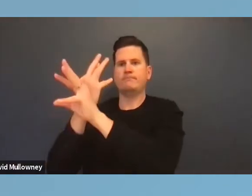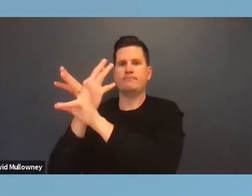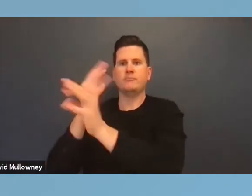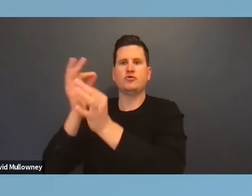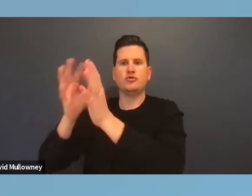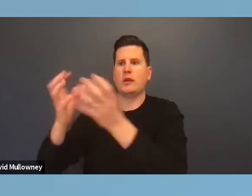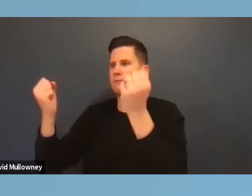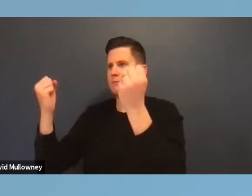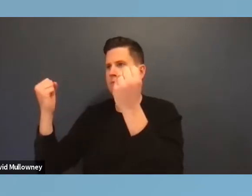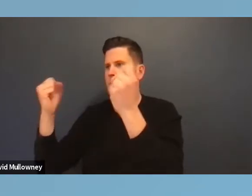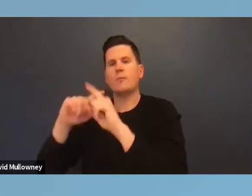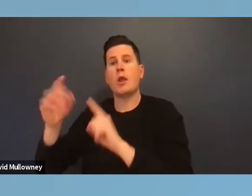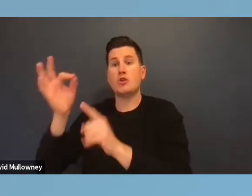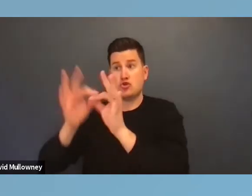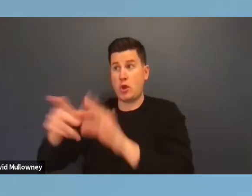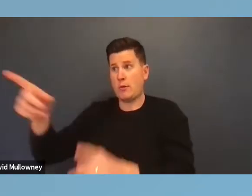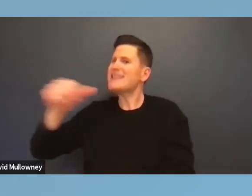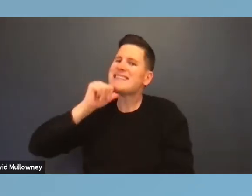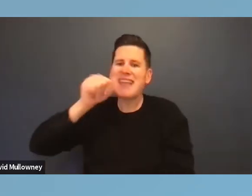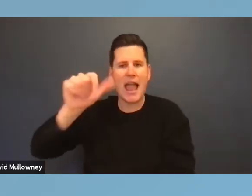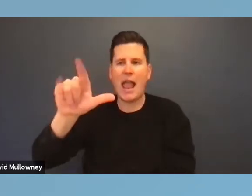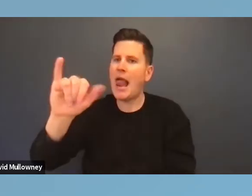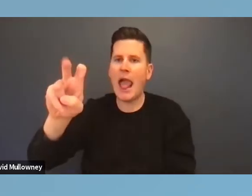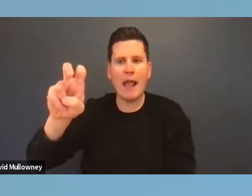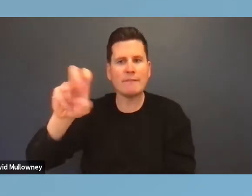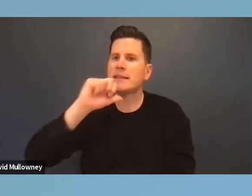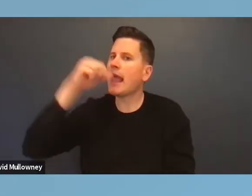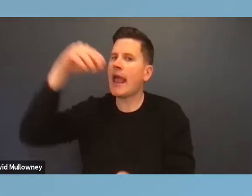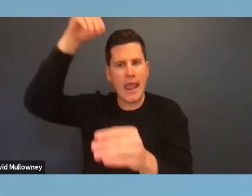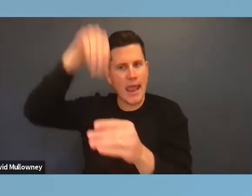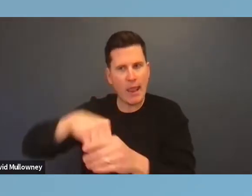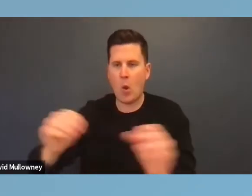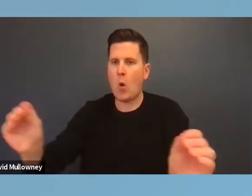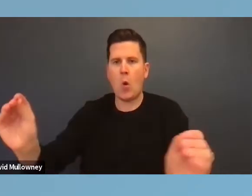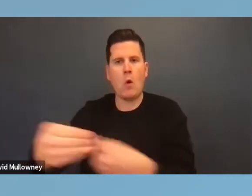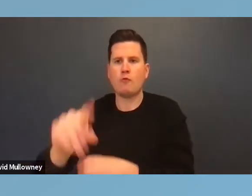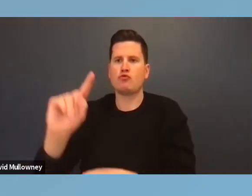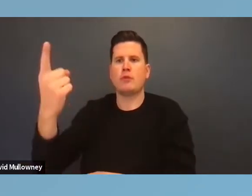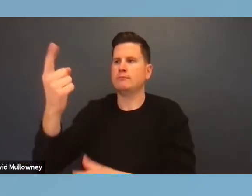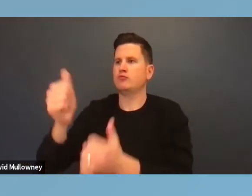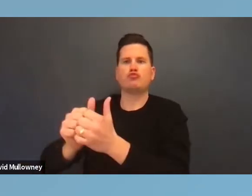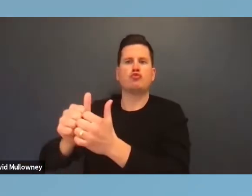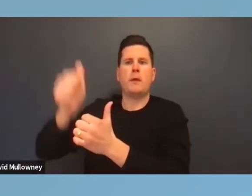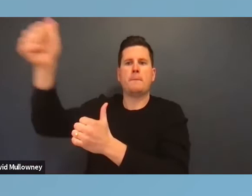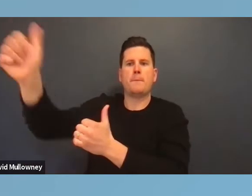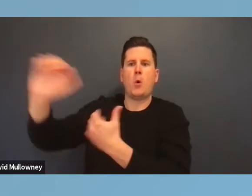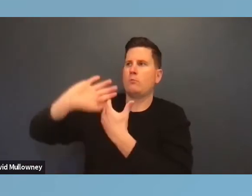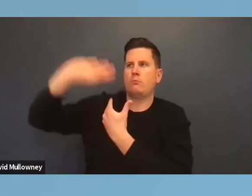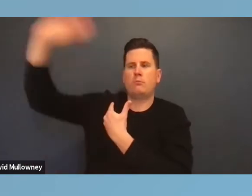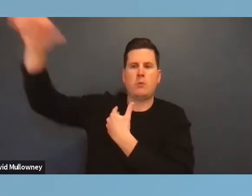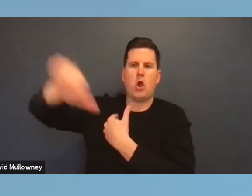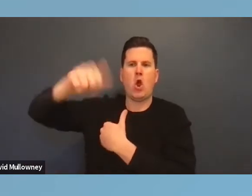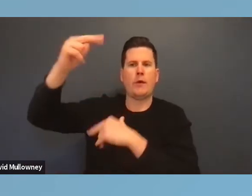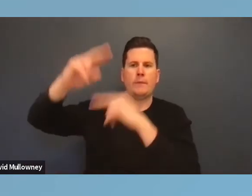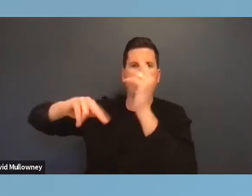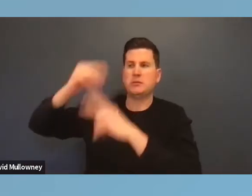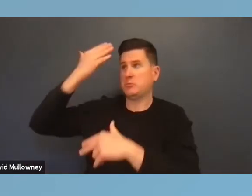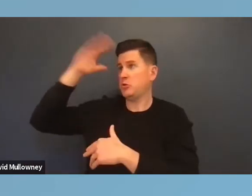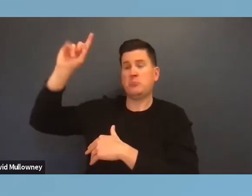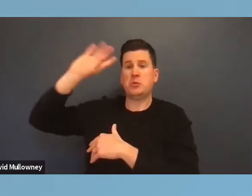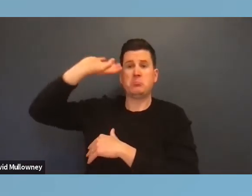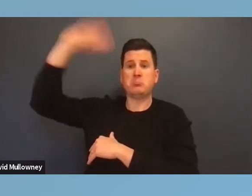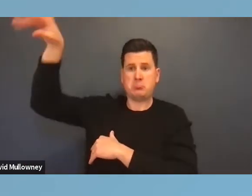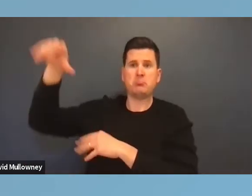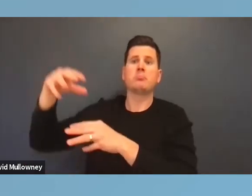and connected. The interpreter is not live. They are not in person in the office. They are remote somewhere else in